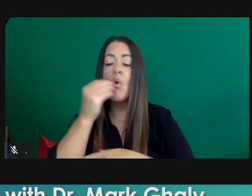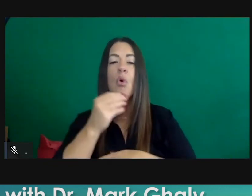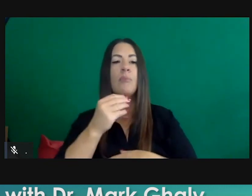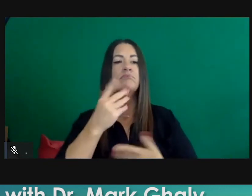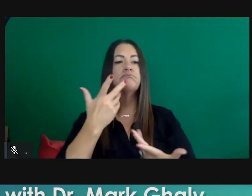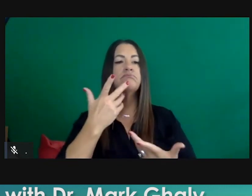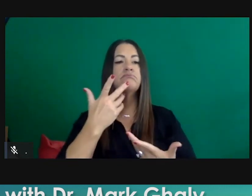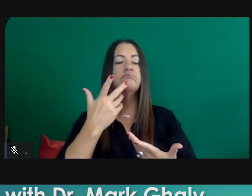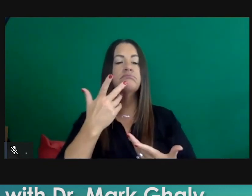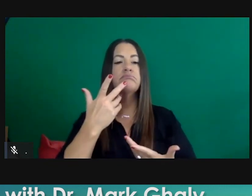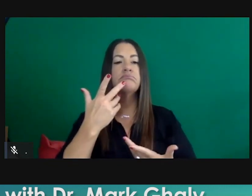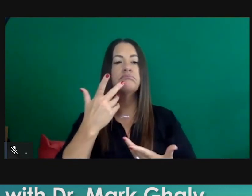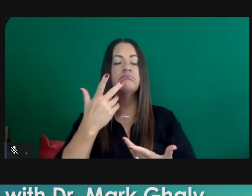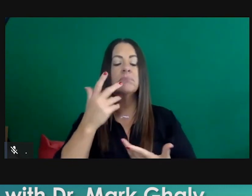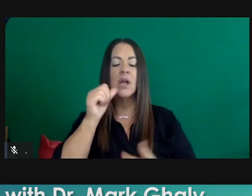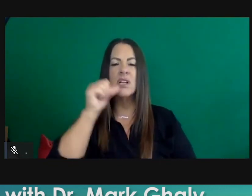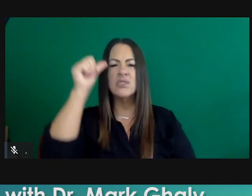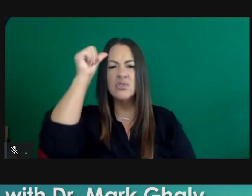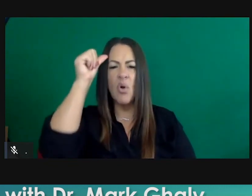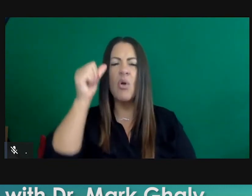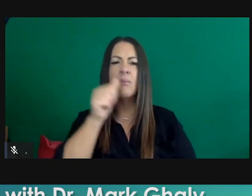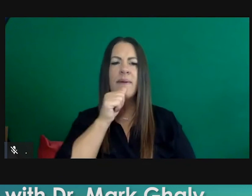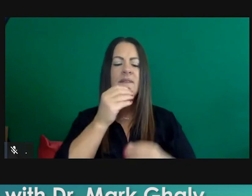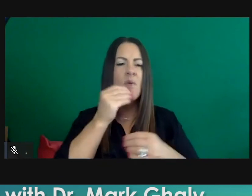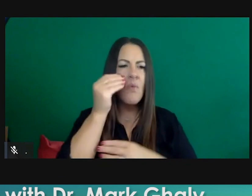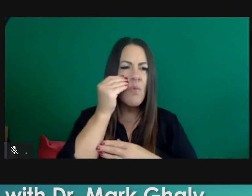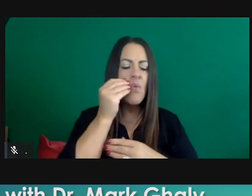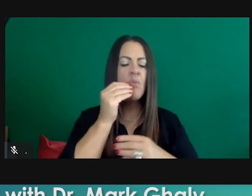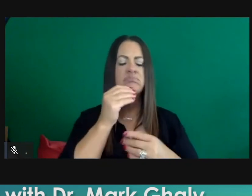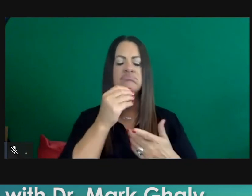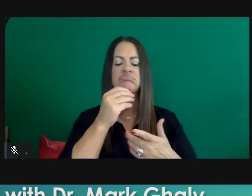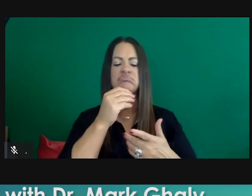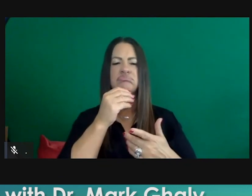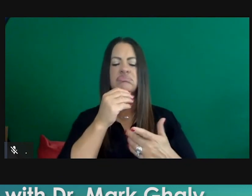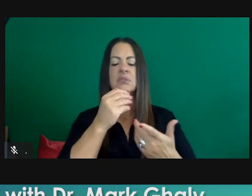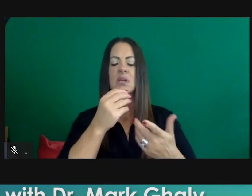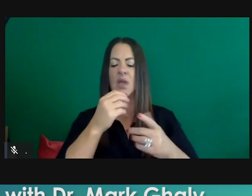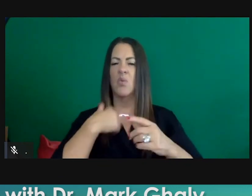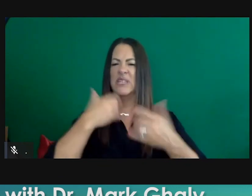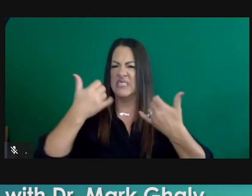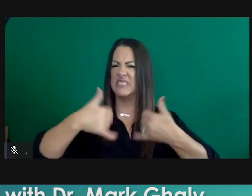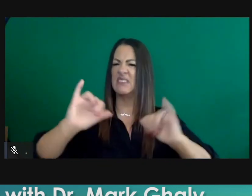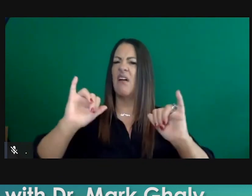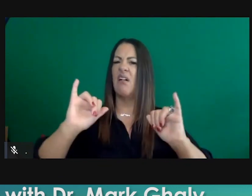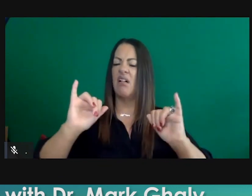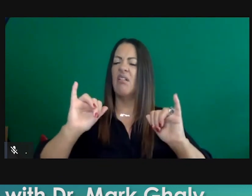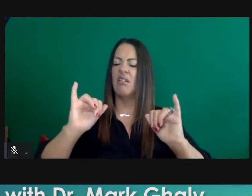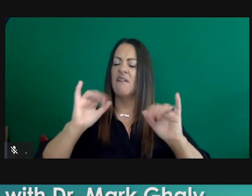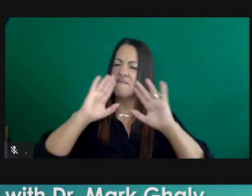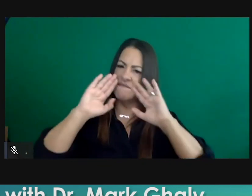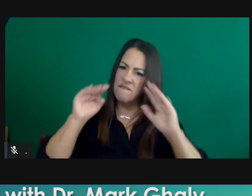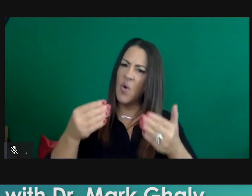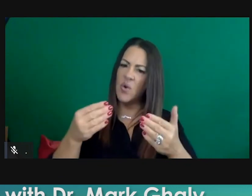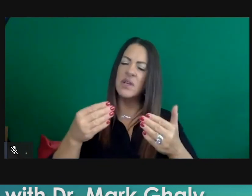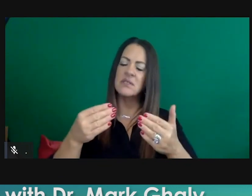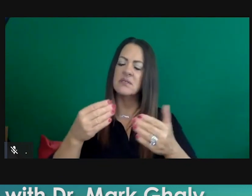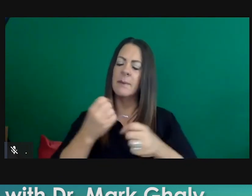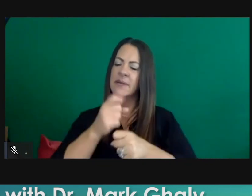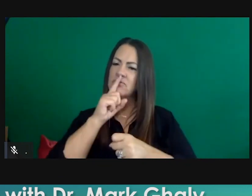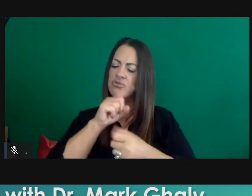facilities, many of the essential workers. And that concept does continue today. There's still a focus on getting